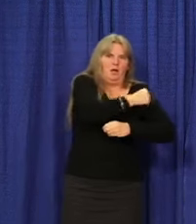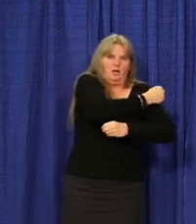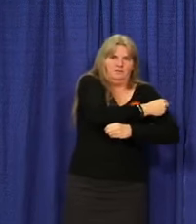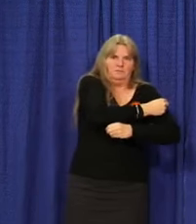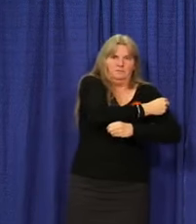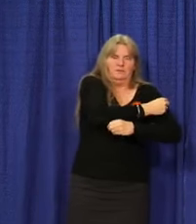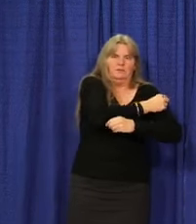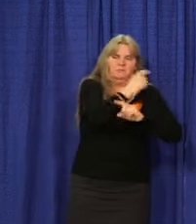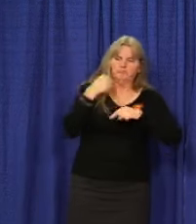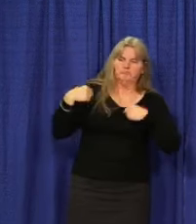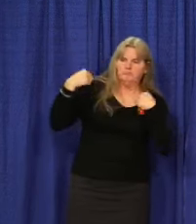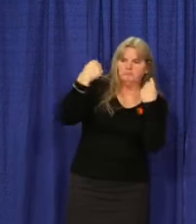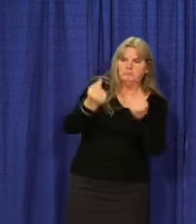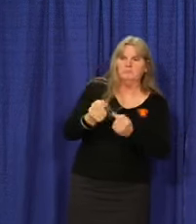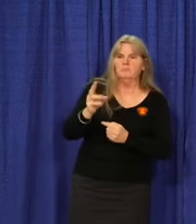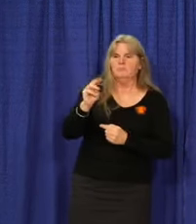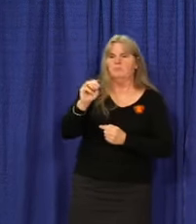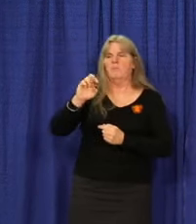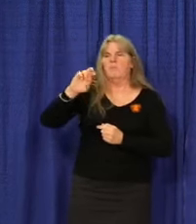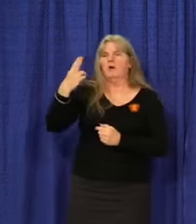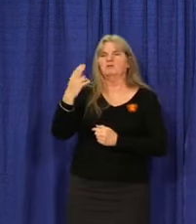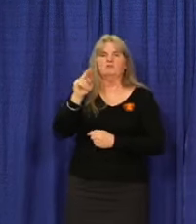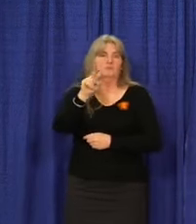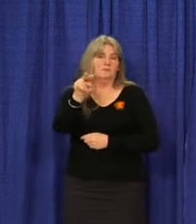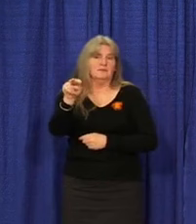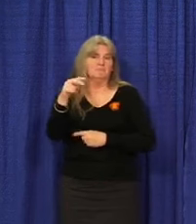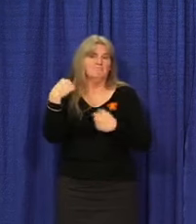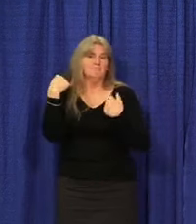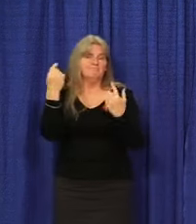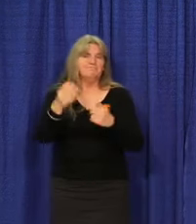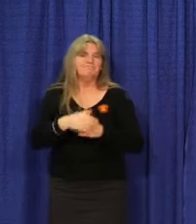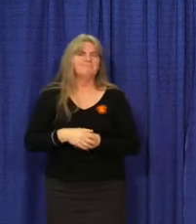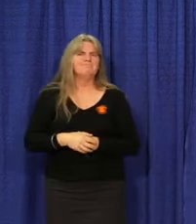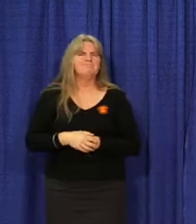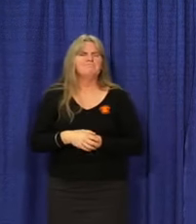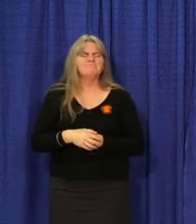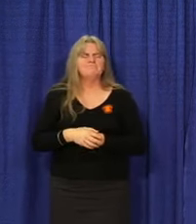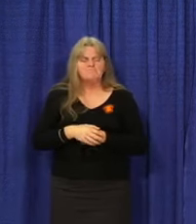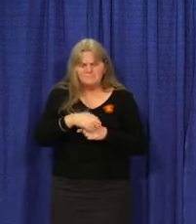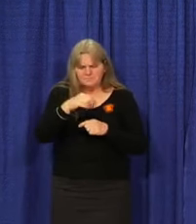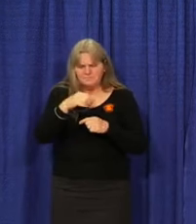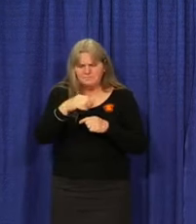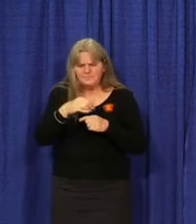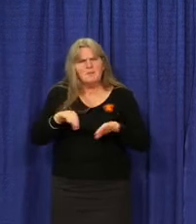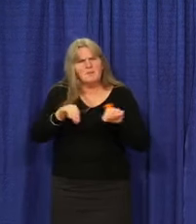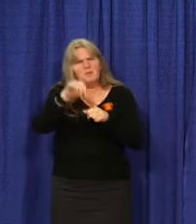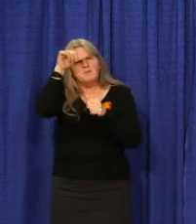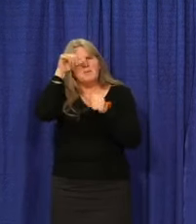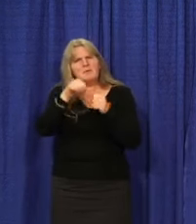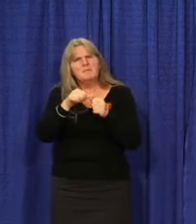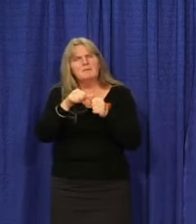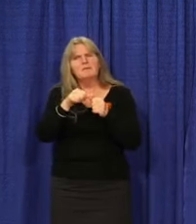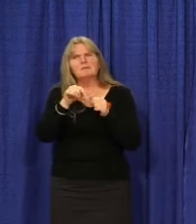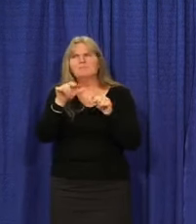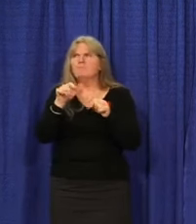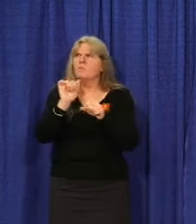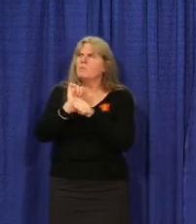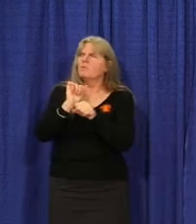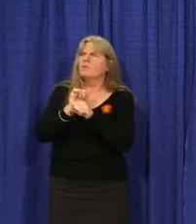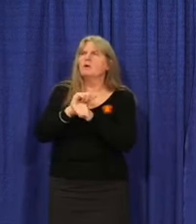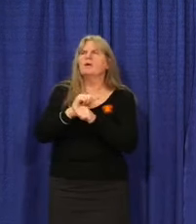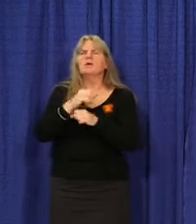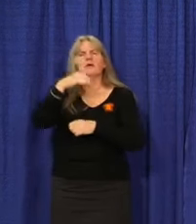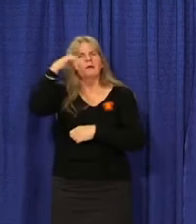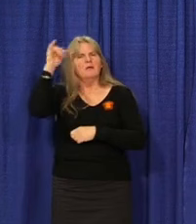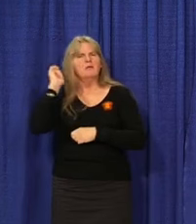Yukon on March 22nd. It's a good time to remind people of the work that is undertaken by YCDC